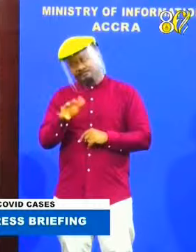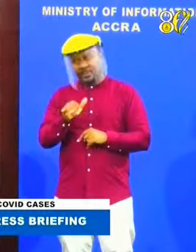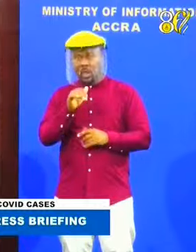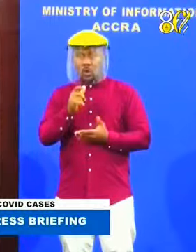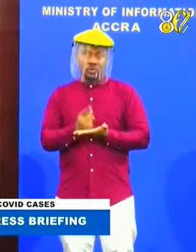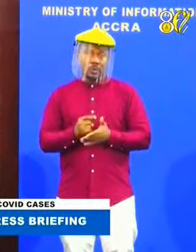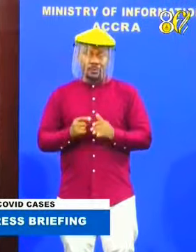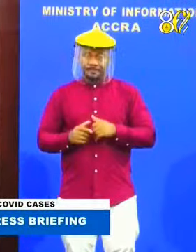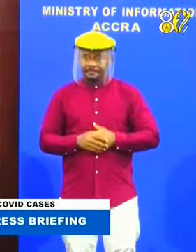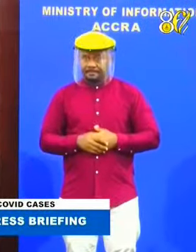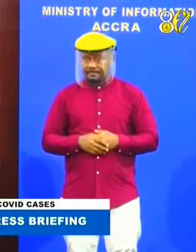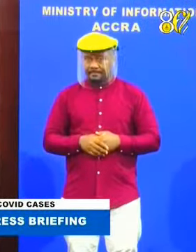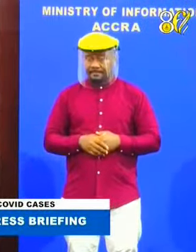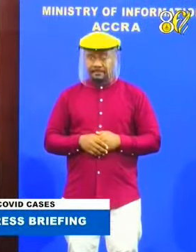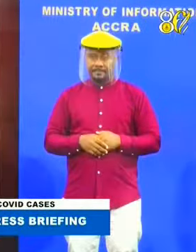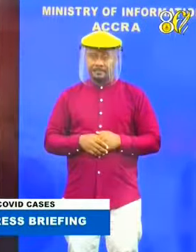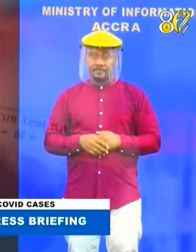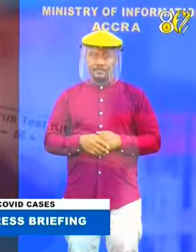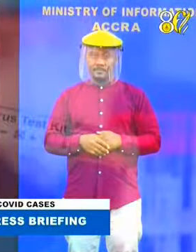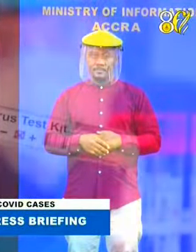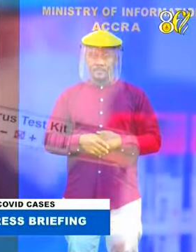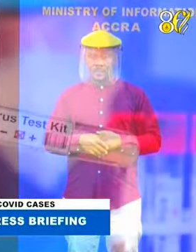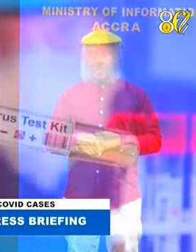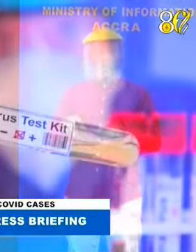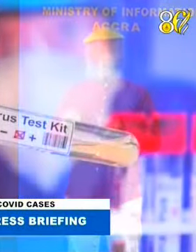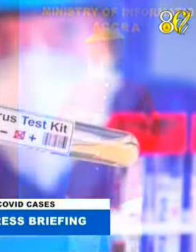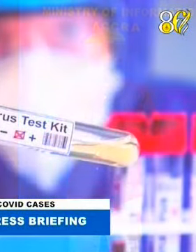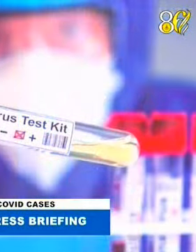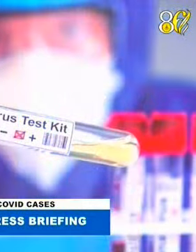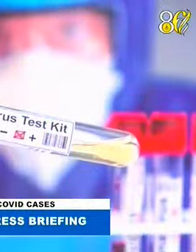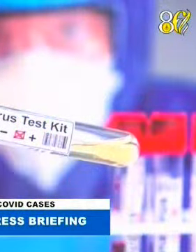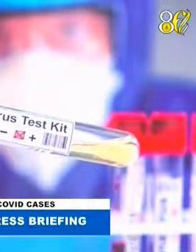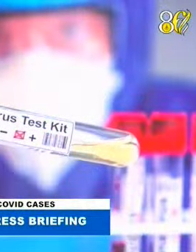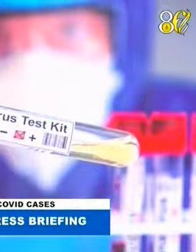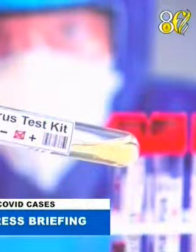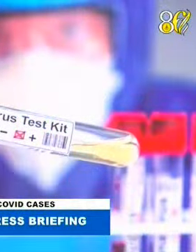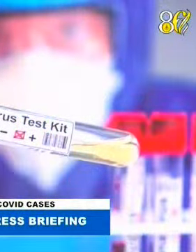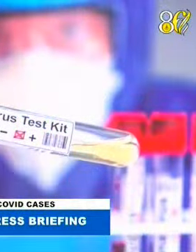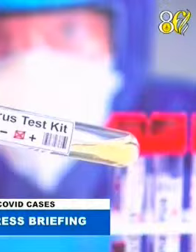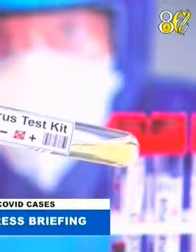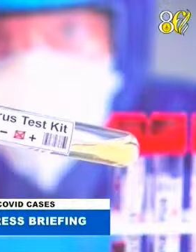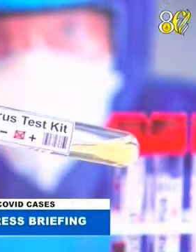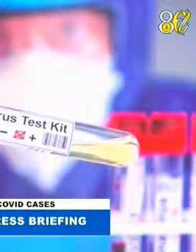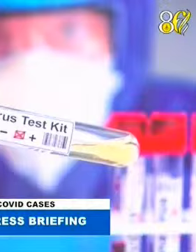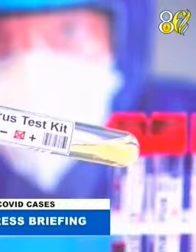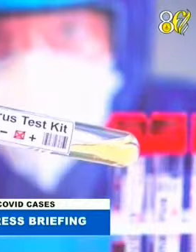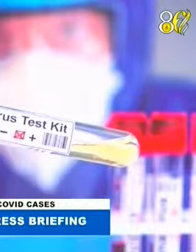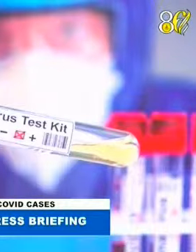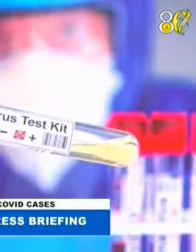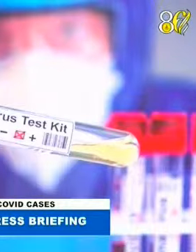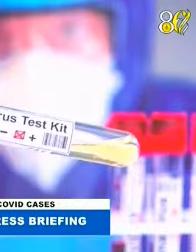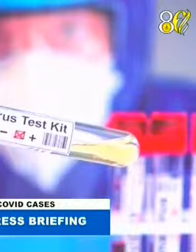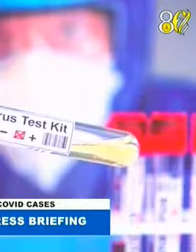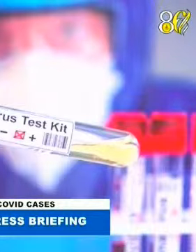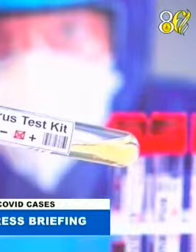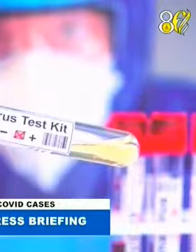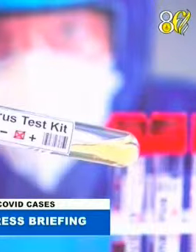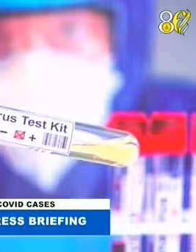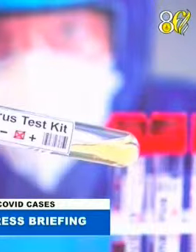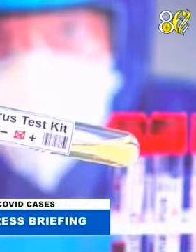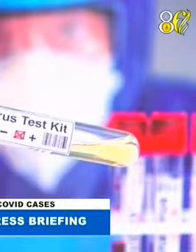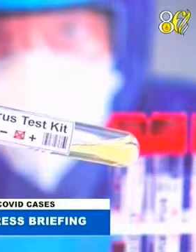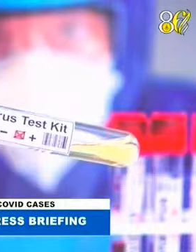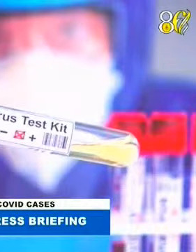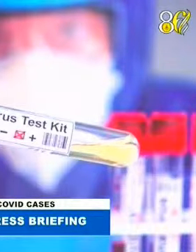that we noticed on that particular device was that even with low viral loads, that means that when you have very little of the virus in you,